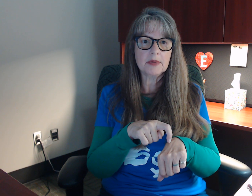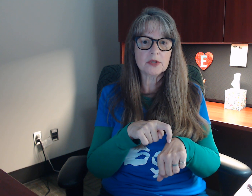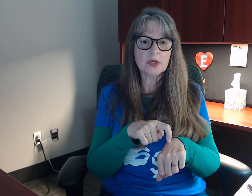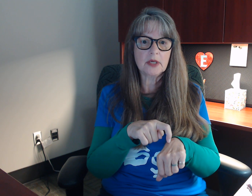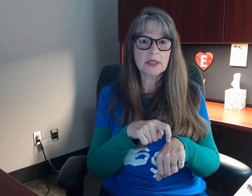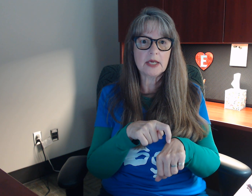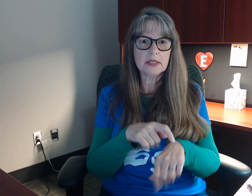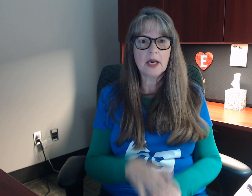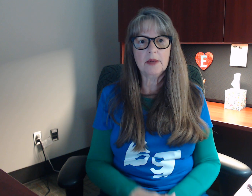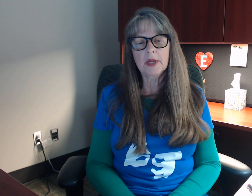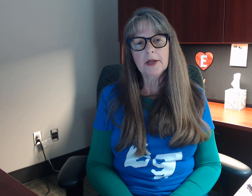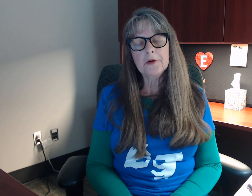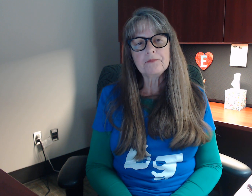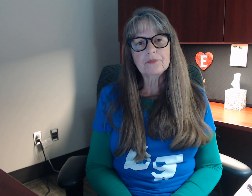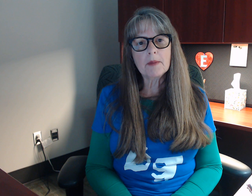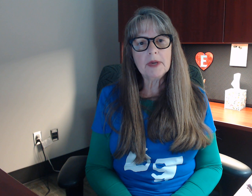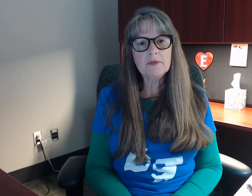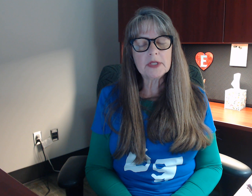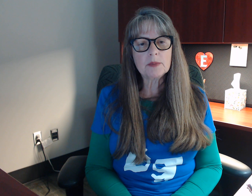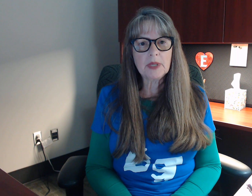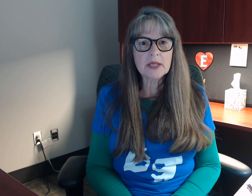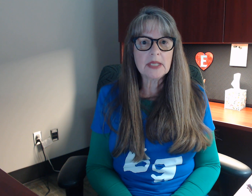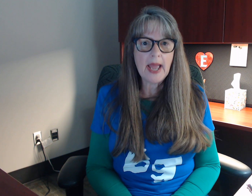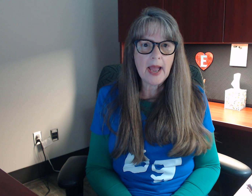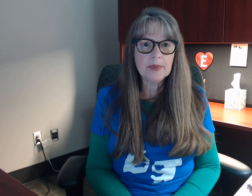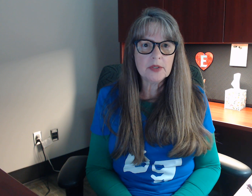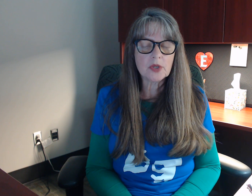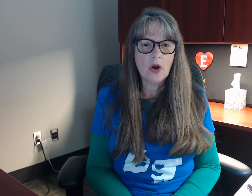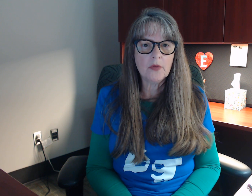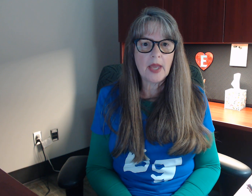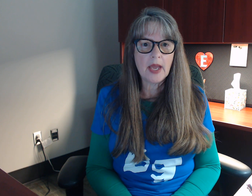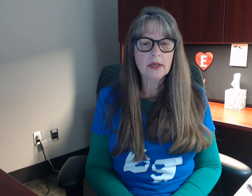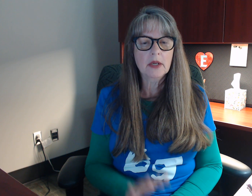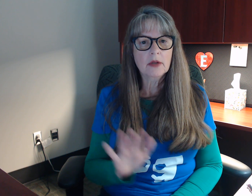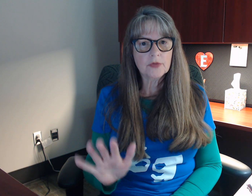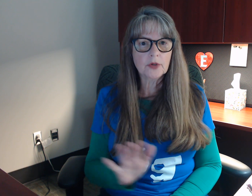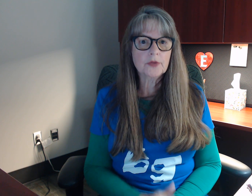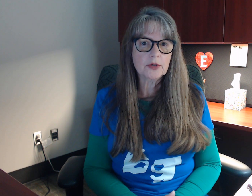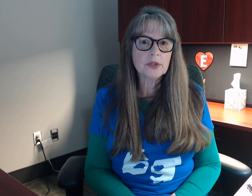it's not exact time. But if it's because it happens on that third Thursday of